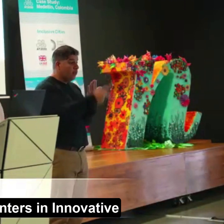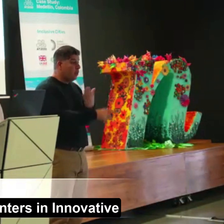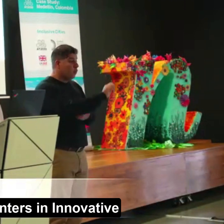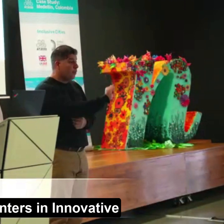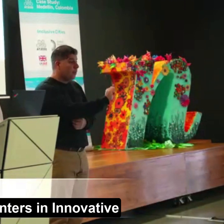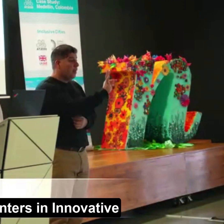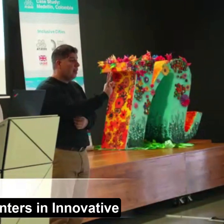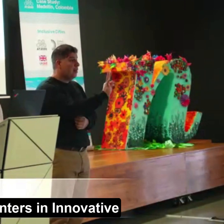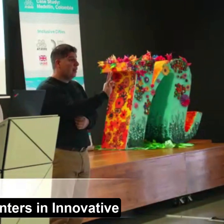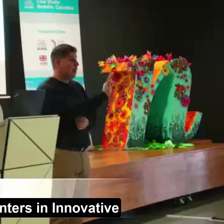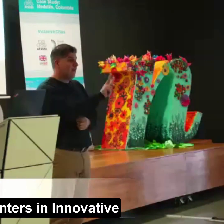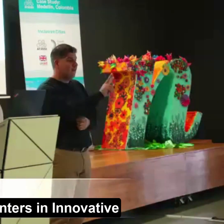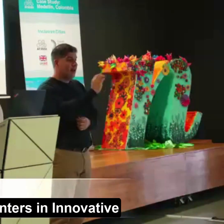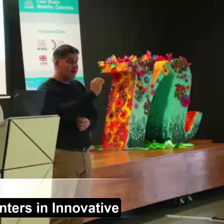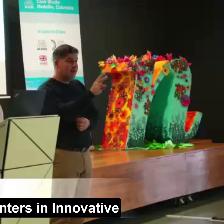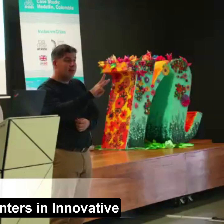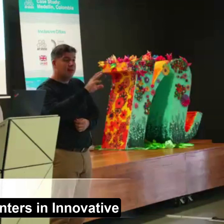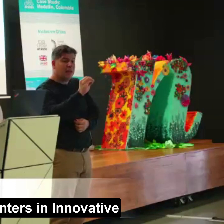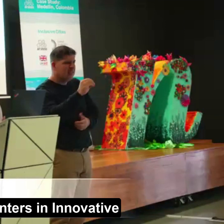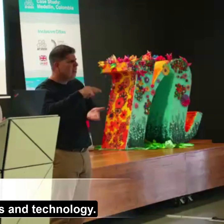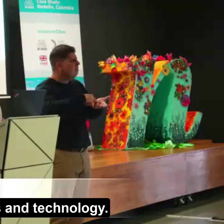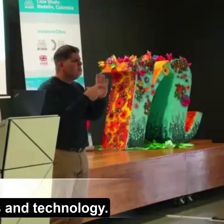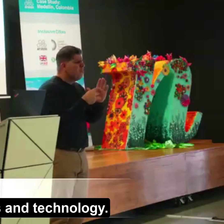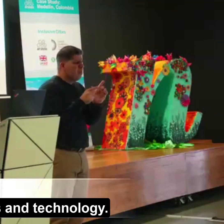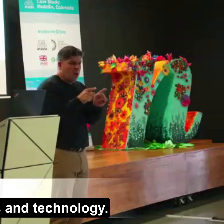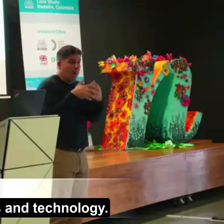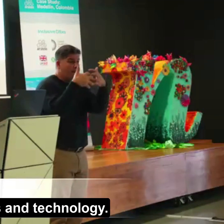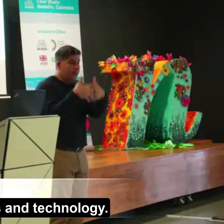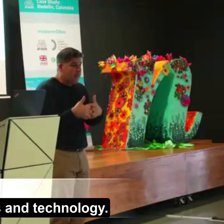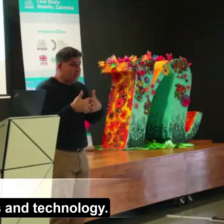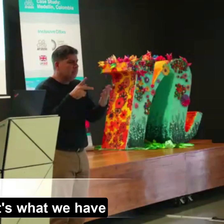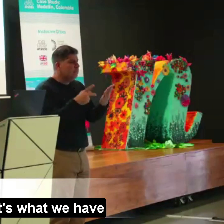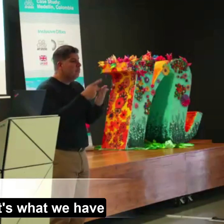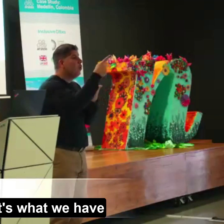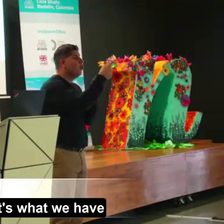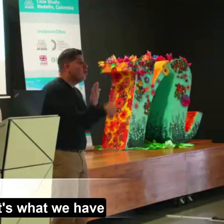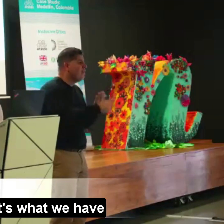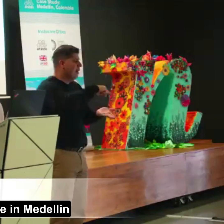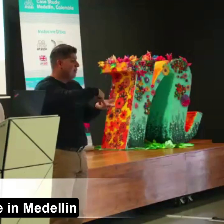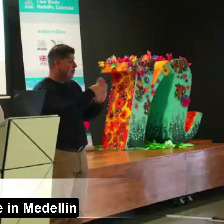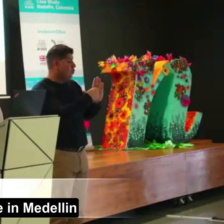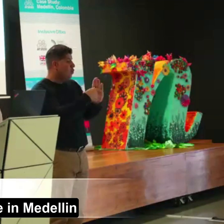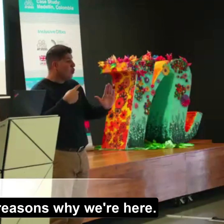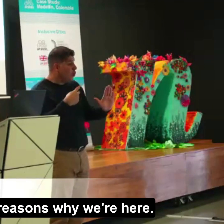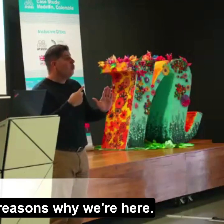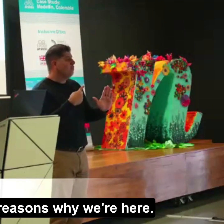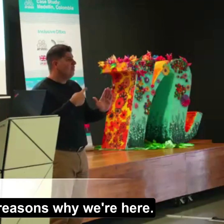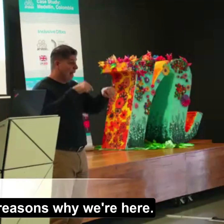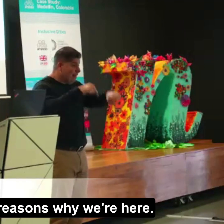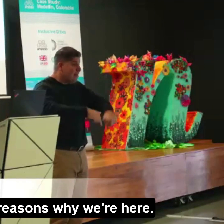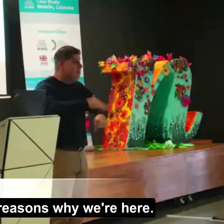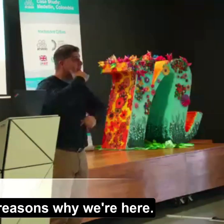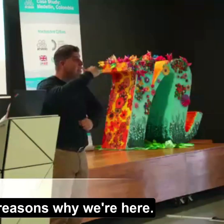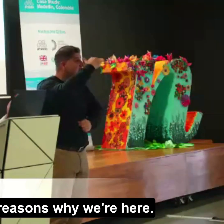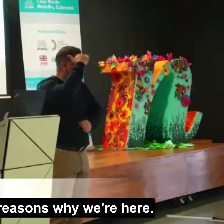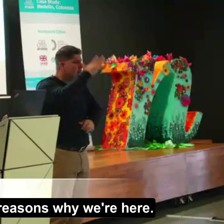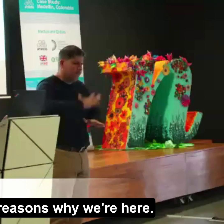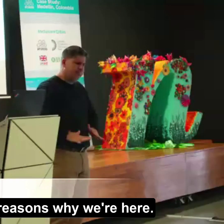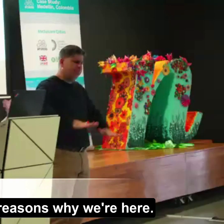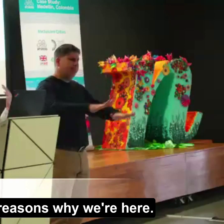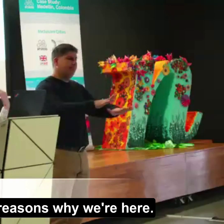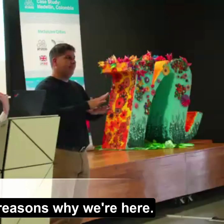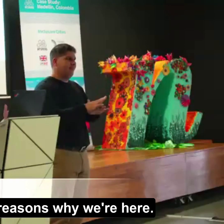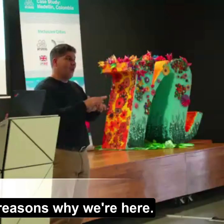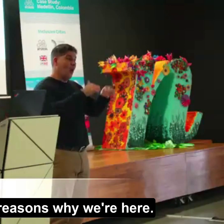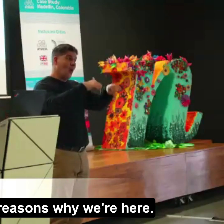AT2030 centers in innovative products and technology, and that's what we have here in Medellin. And that's why